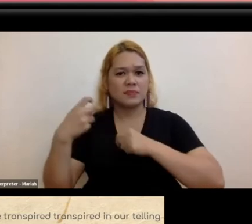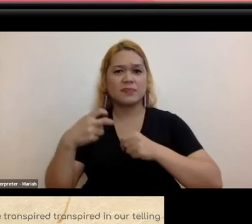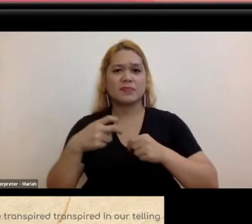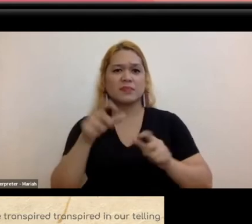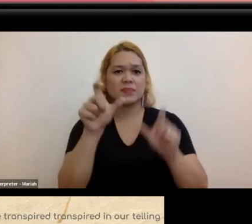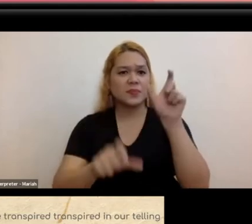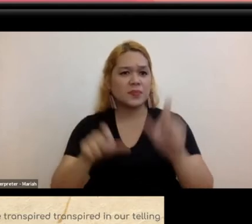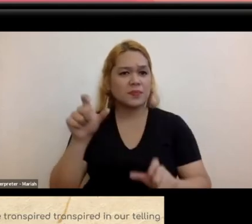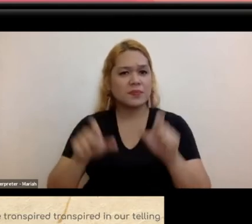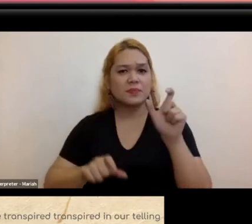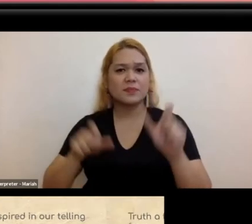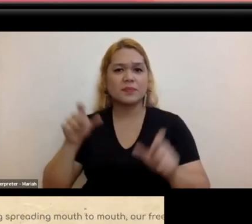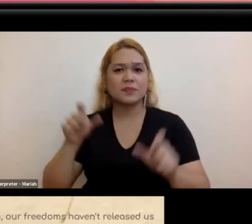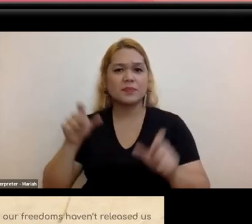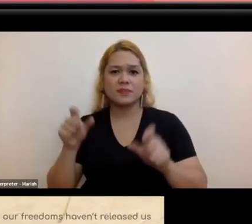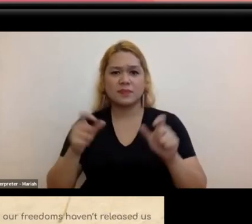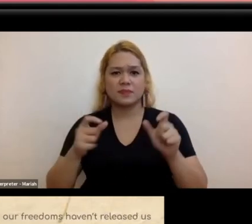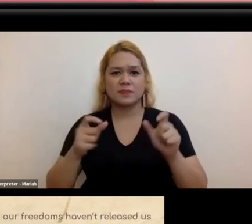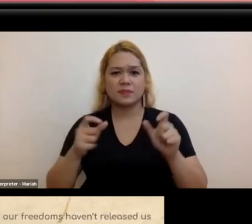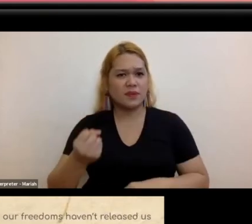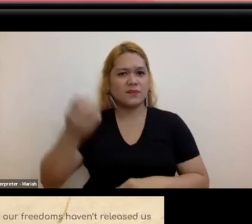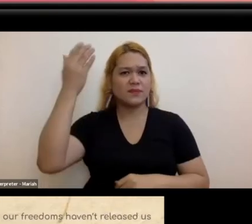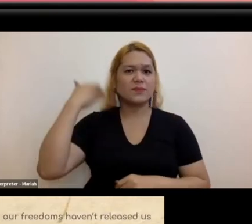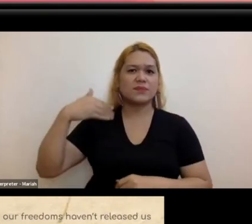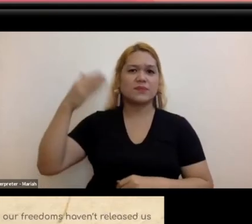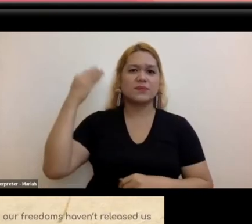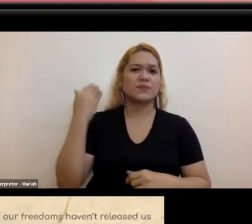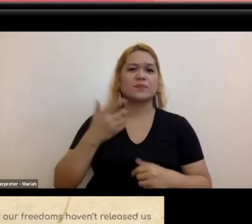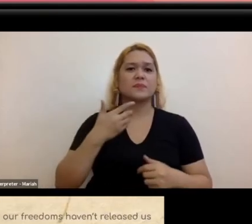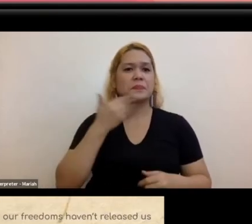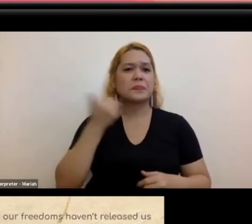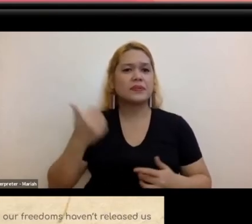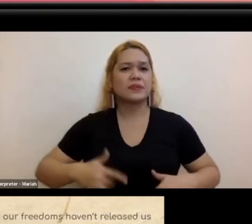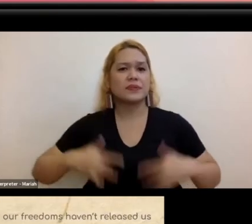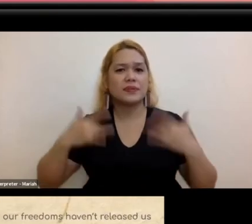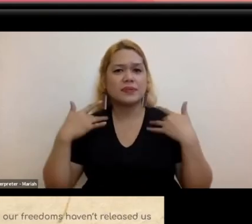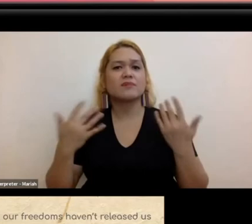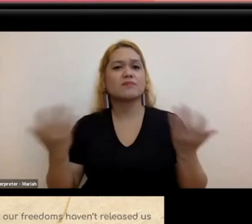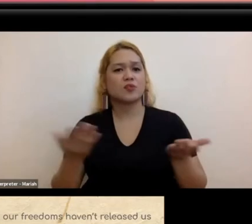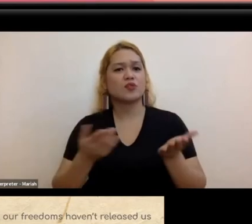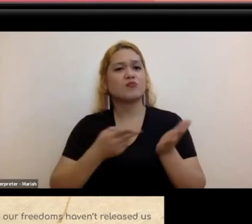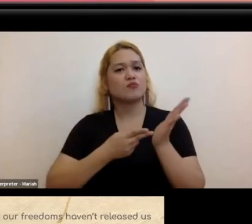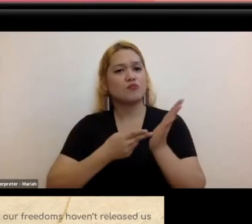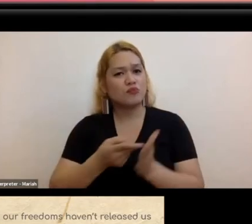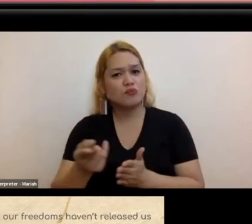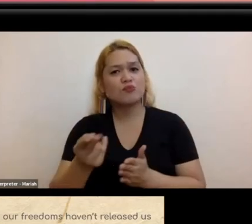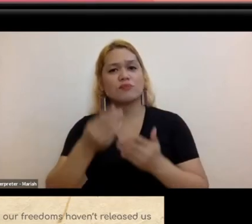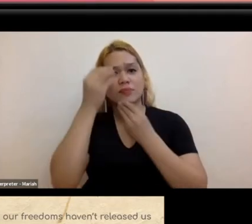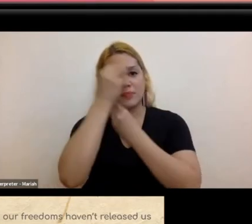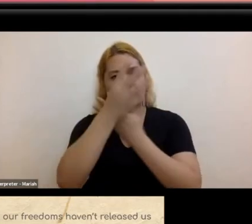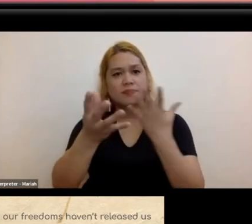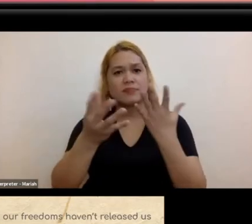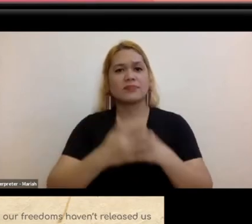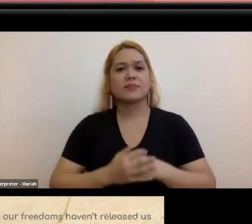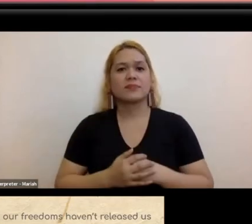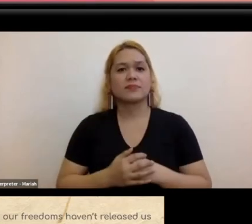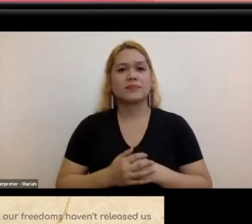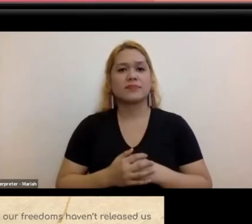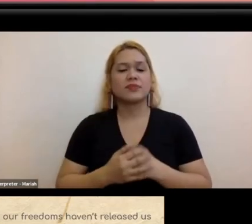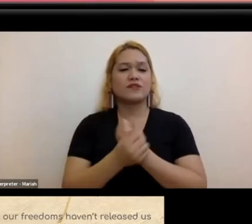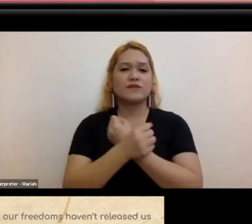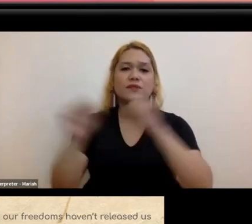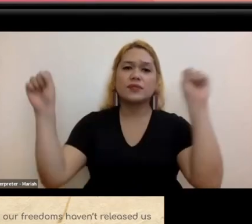days. Truth a thing, spreading mouth to mouth. Our freedoms haven't released us